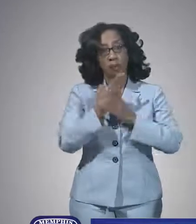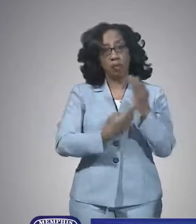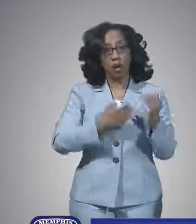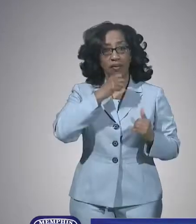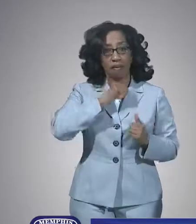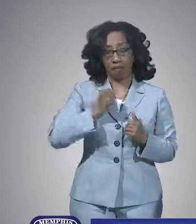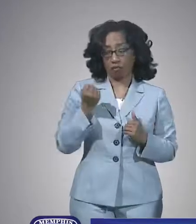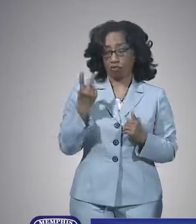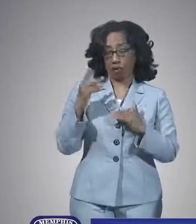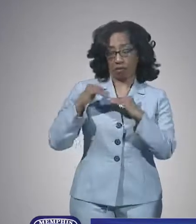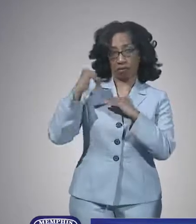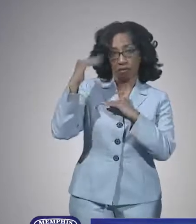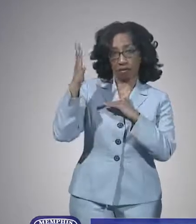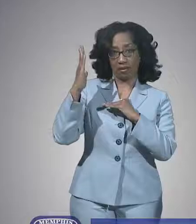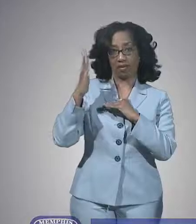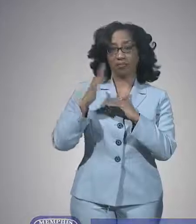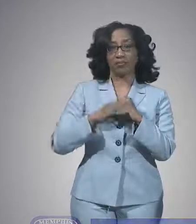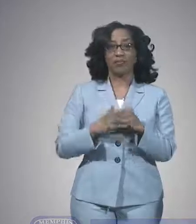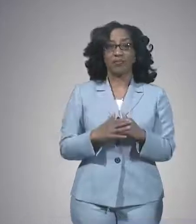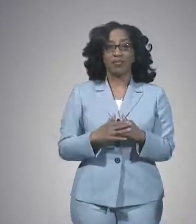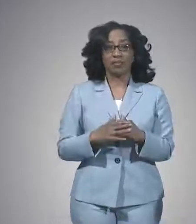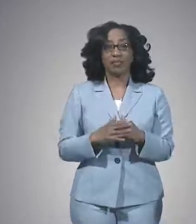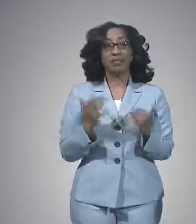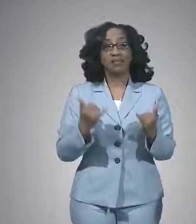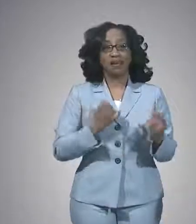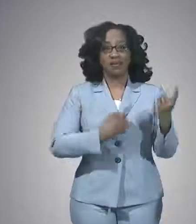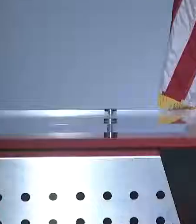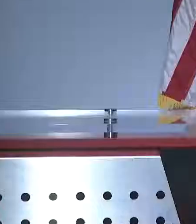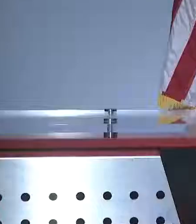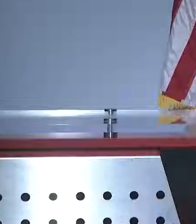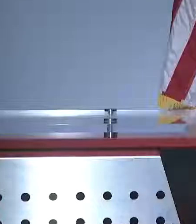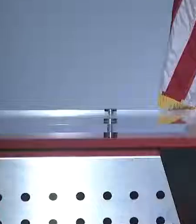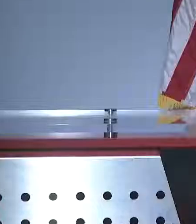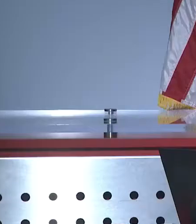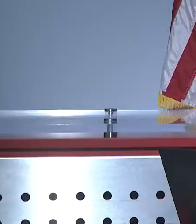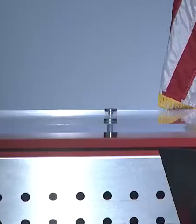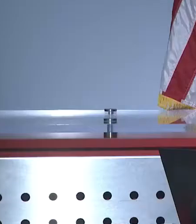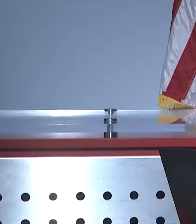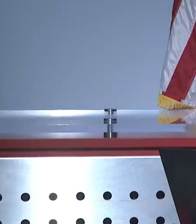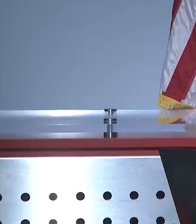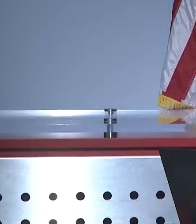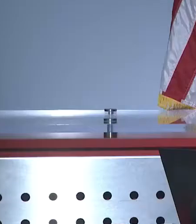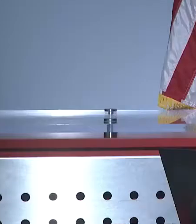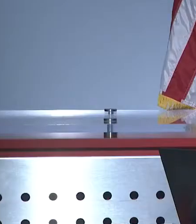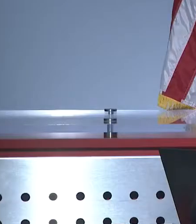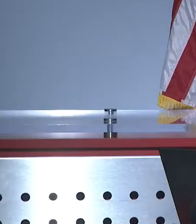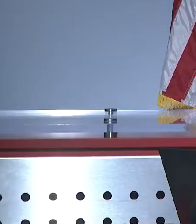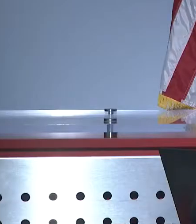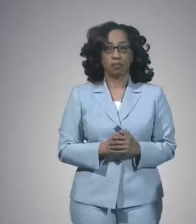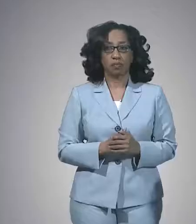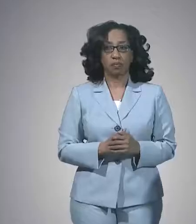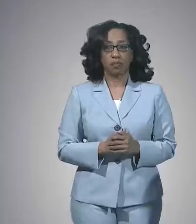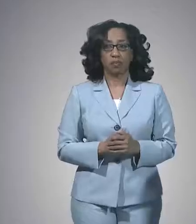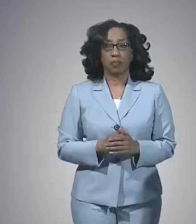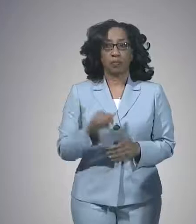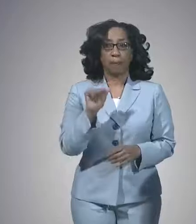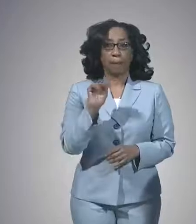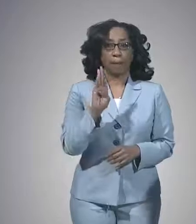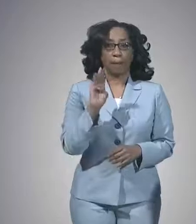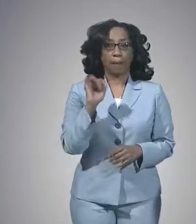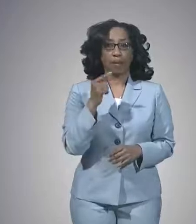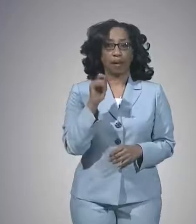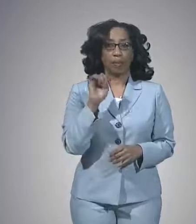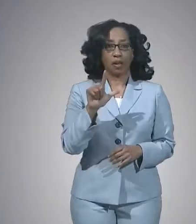and older. And with that, I will take your questions. Abigail Warren, Daily Memphian.